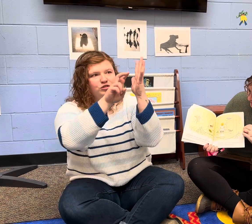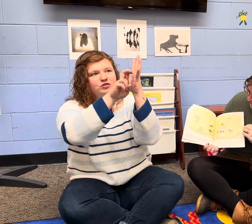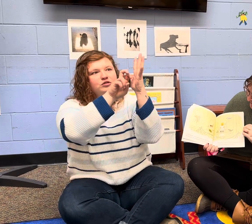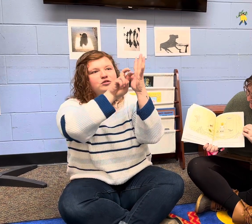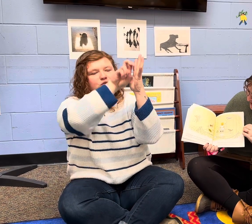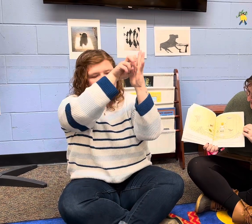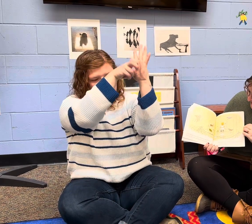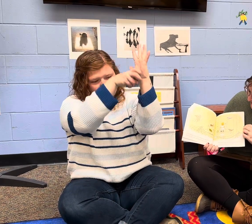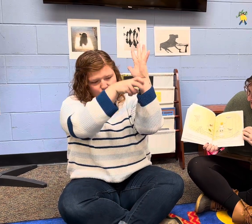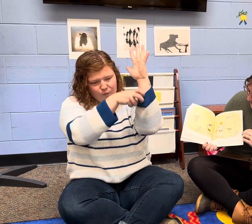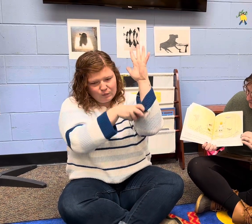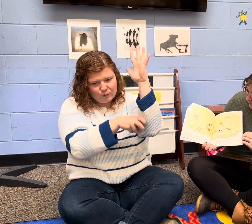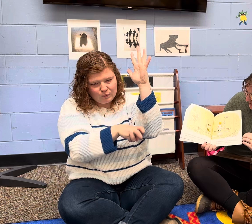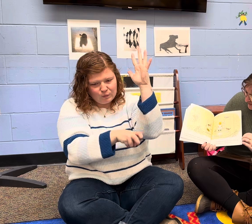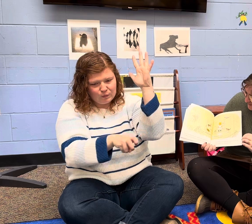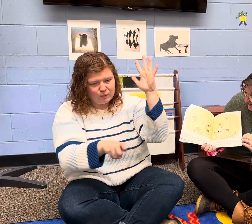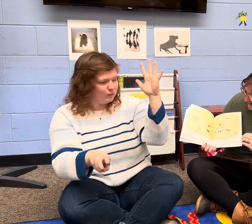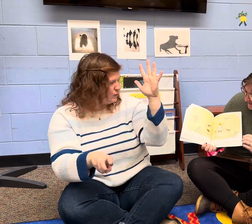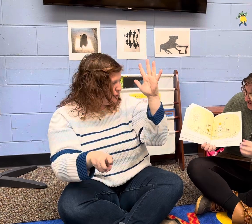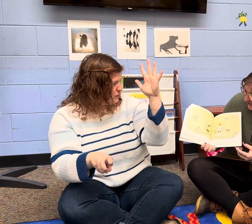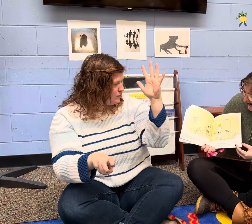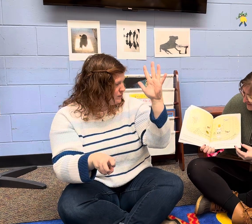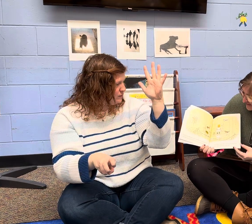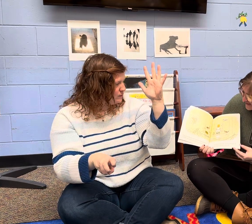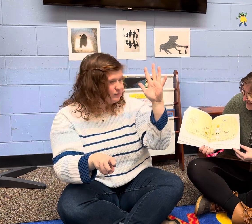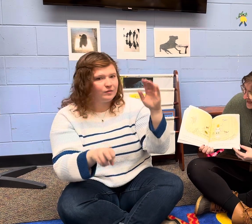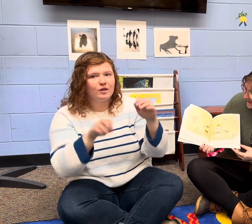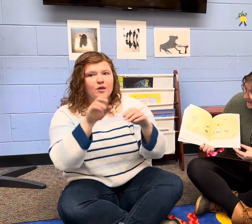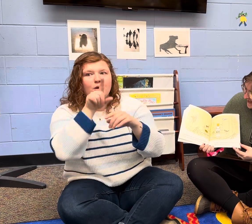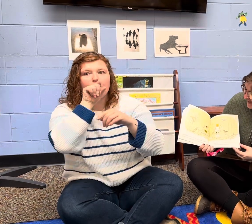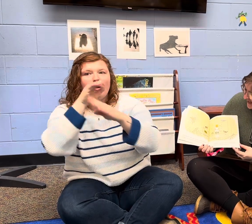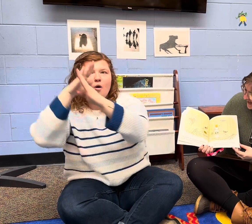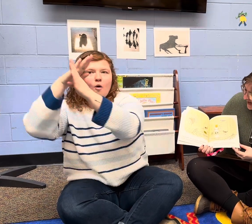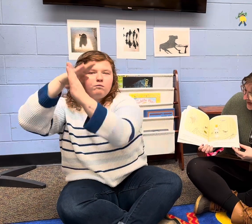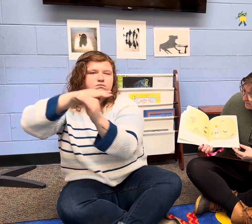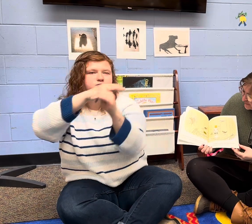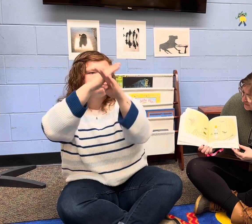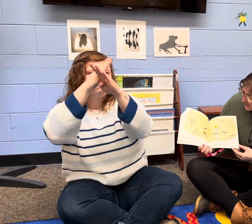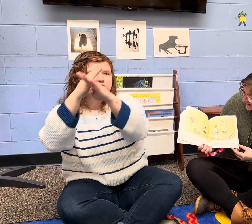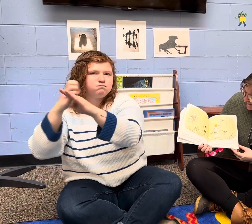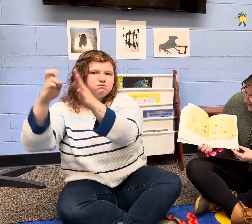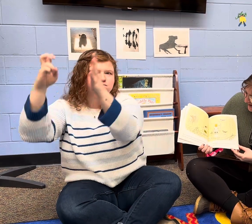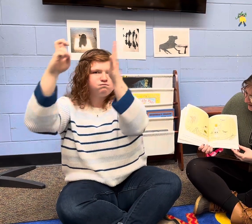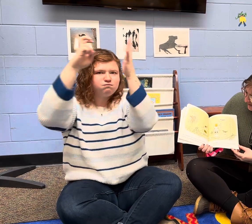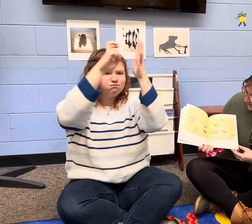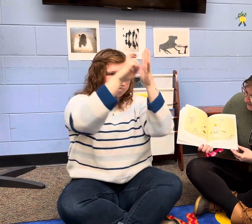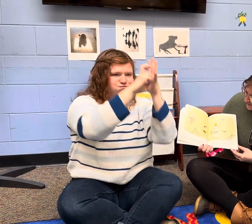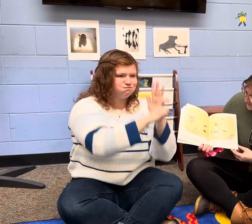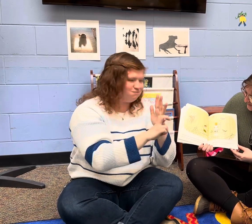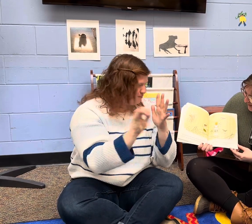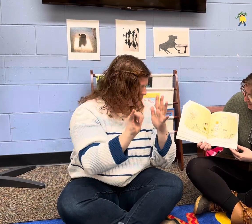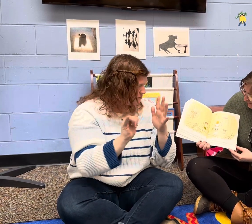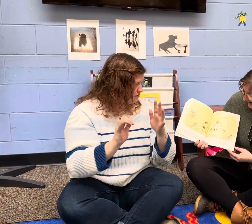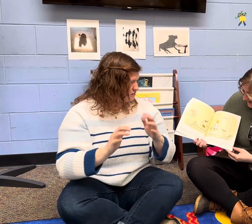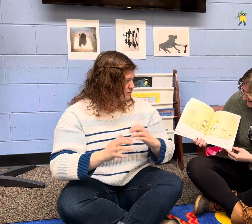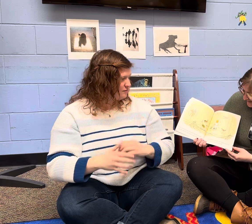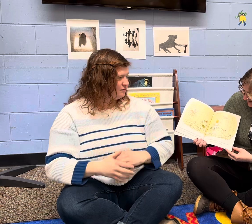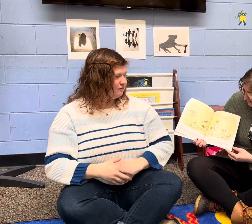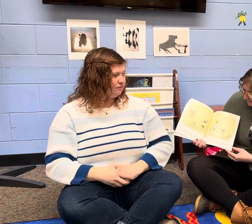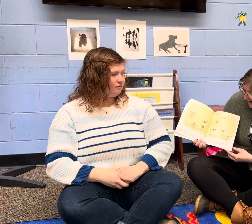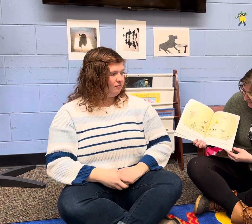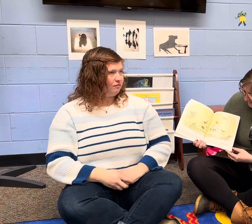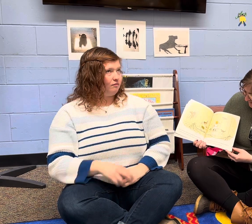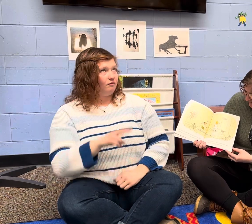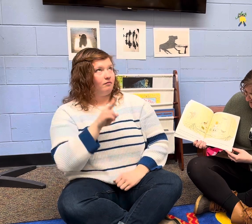And Chipmunk came back and he watched me and he chattered. And Blue Jay came back onto his bough overhead,